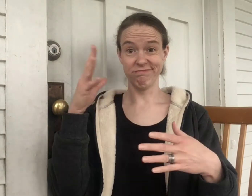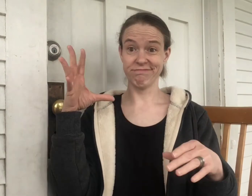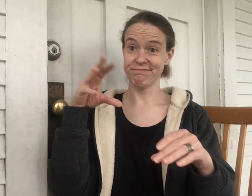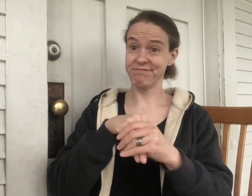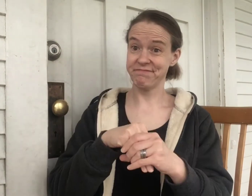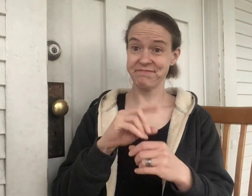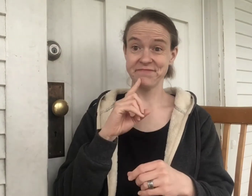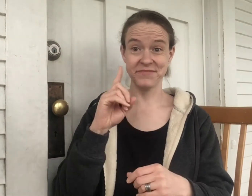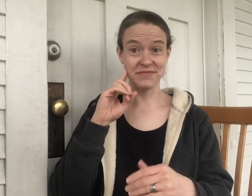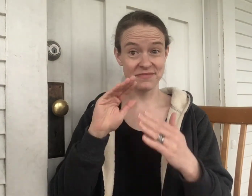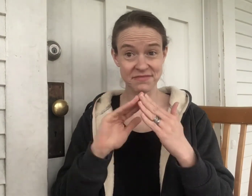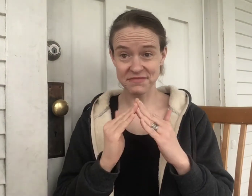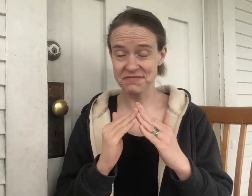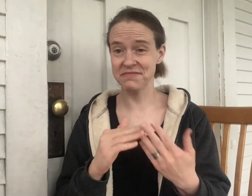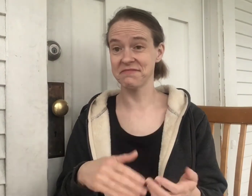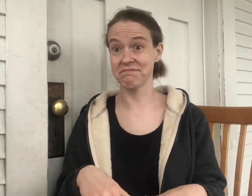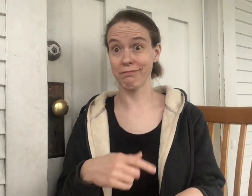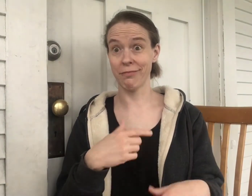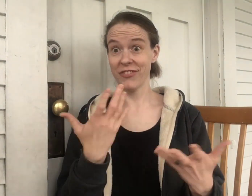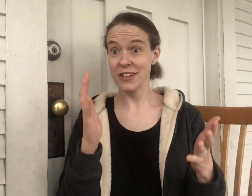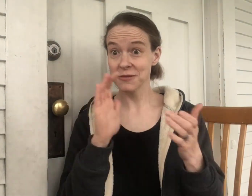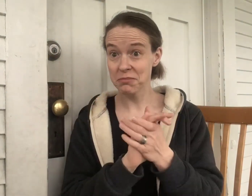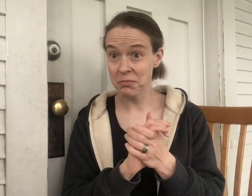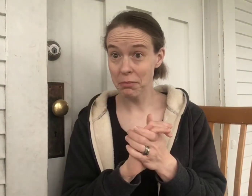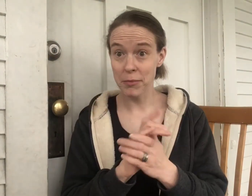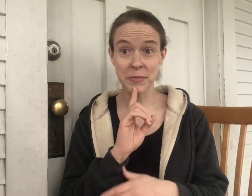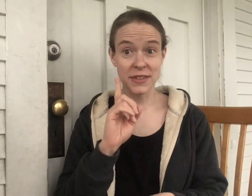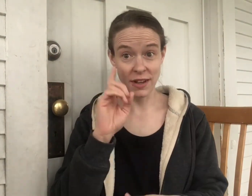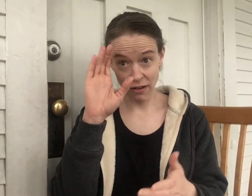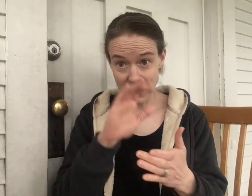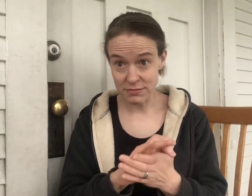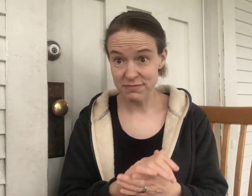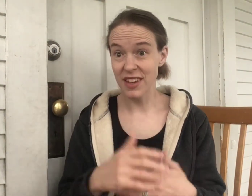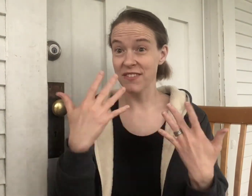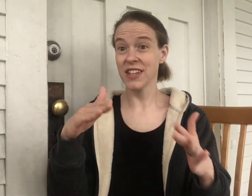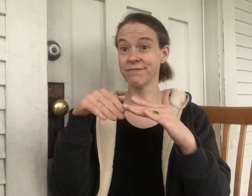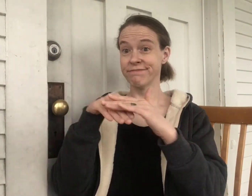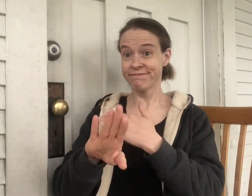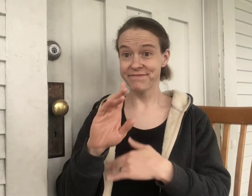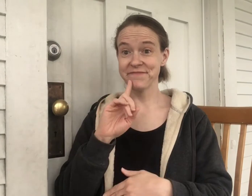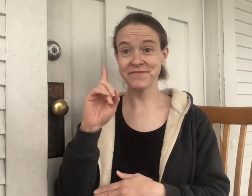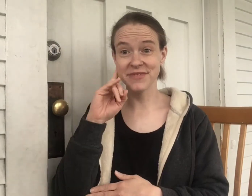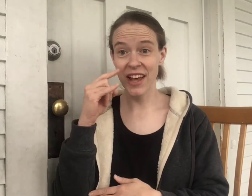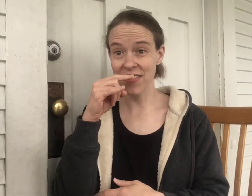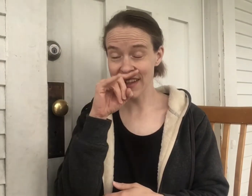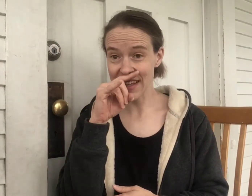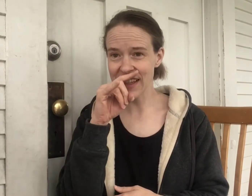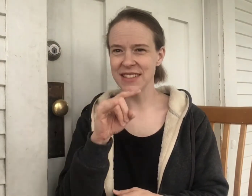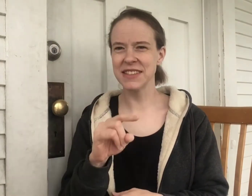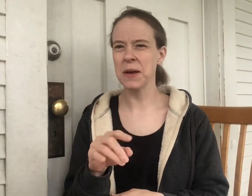I had already been involved in the deaf community, married a deaf man, given birth to deaf